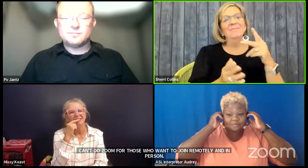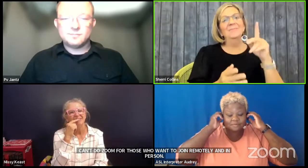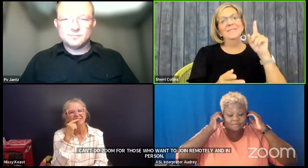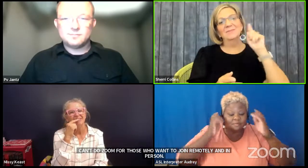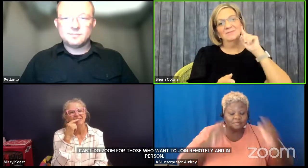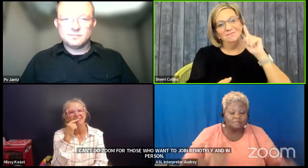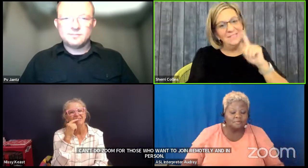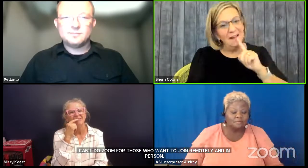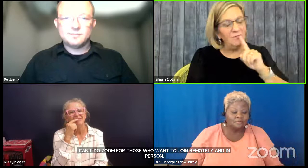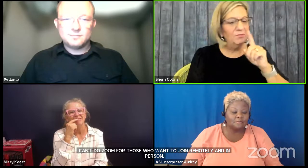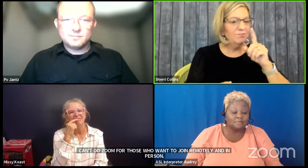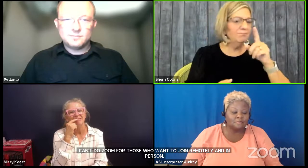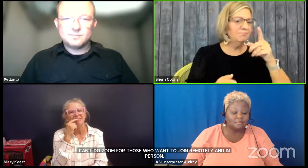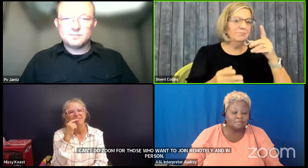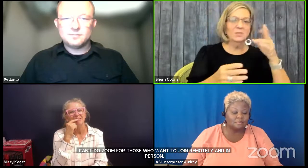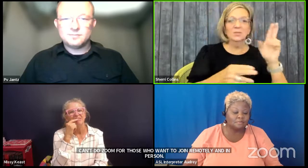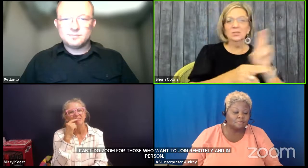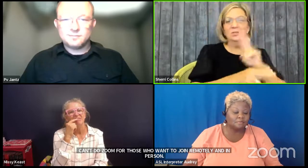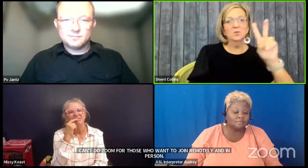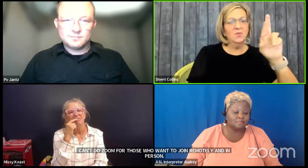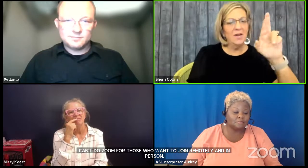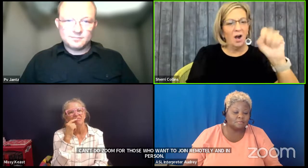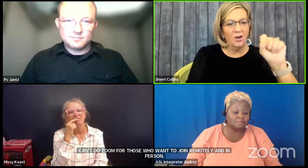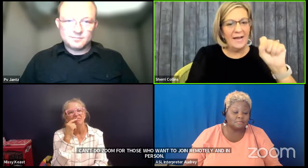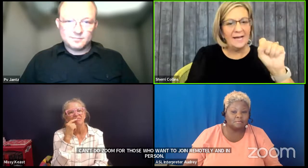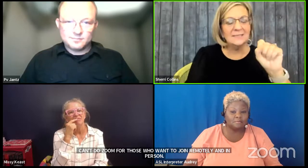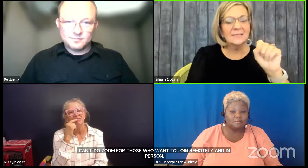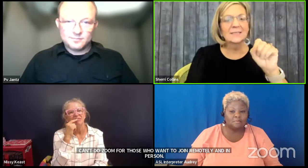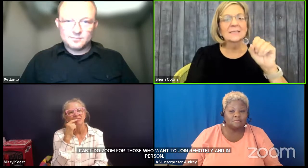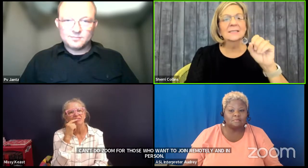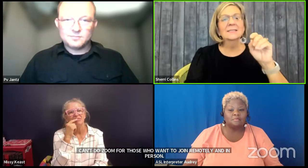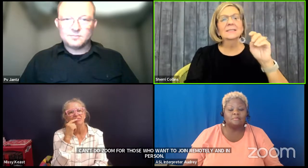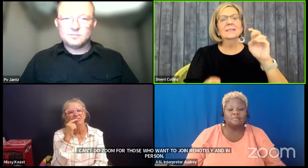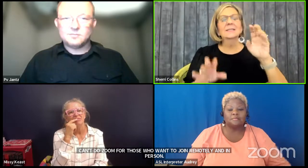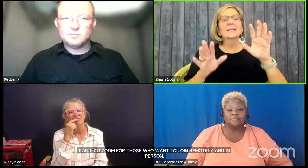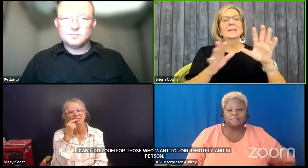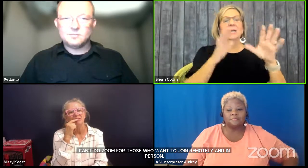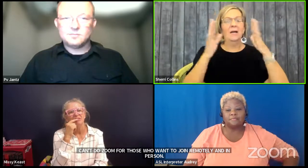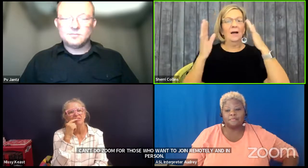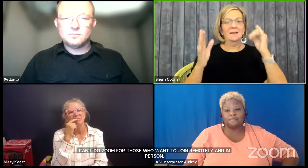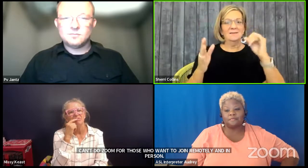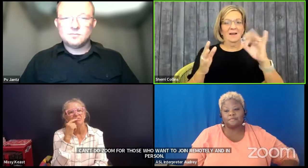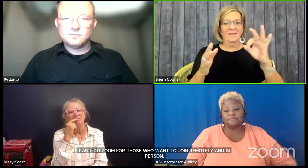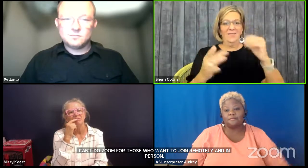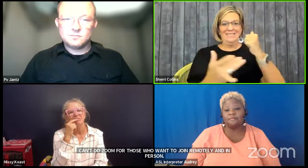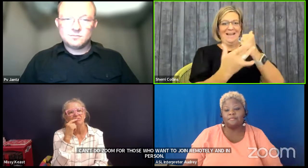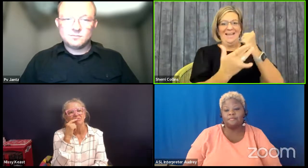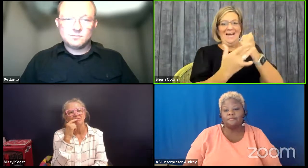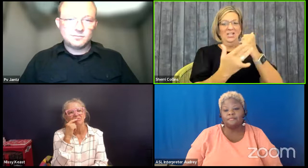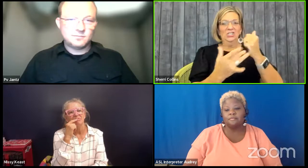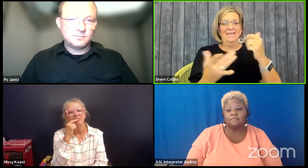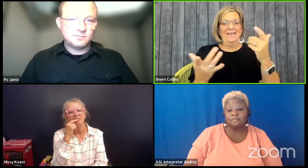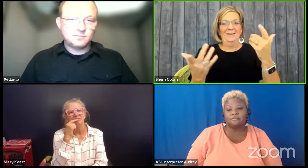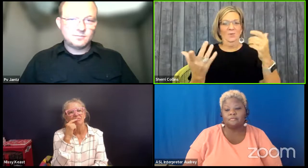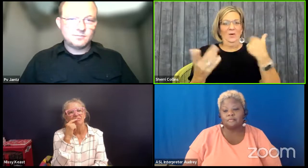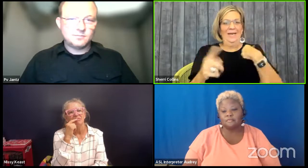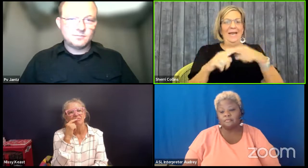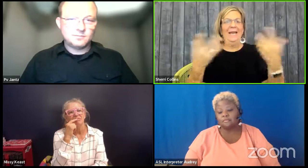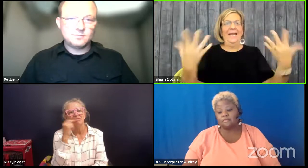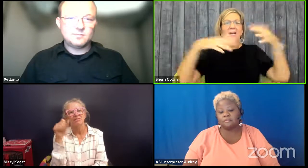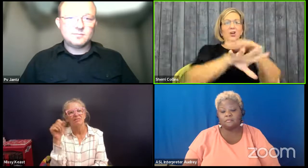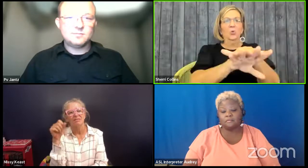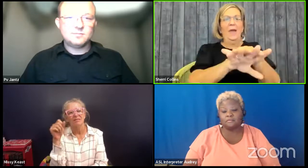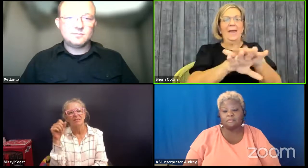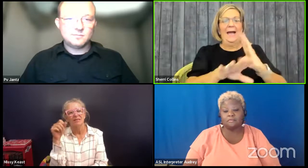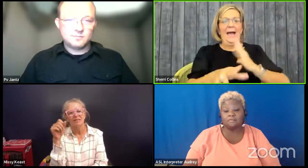Meeting, if deaf, use VRS. because of the technology, we